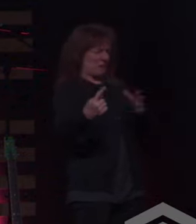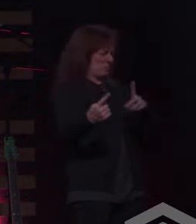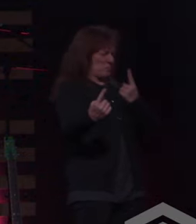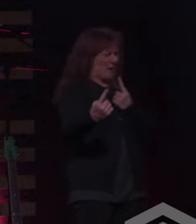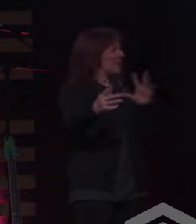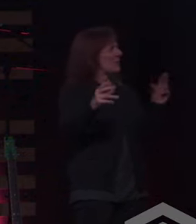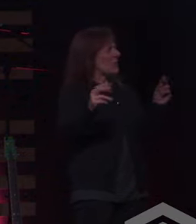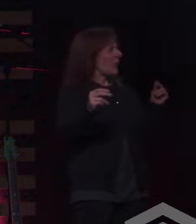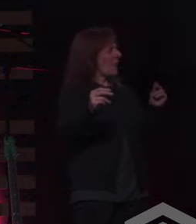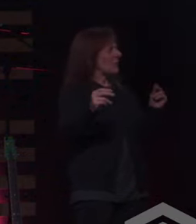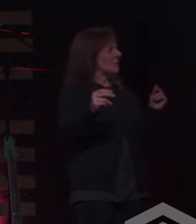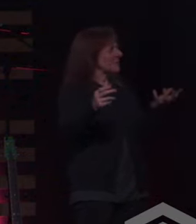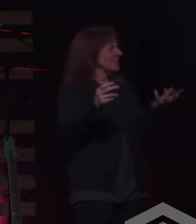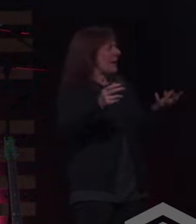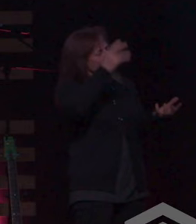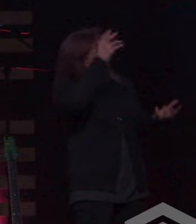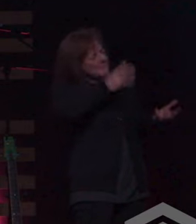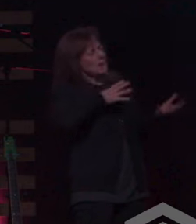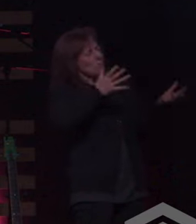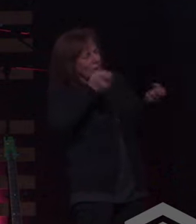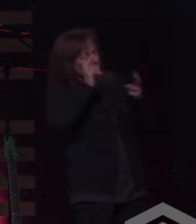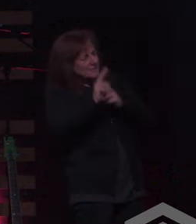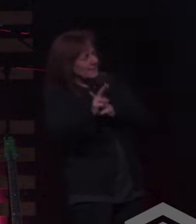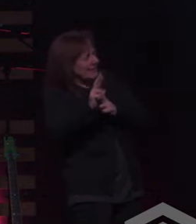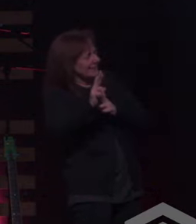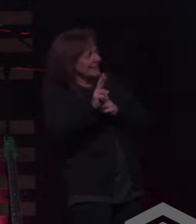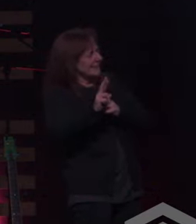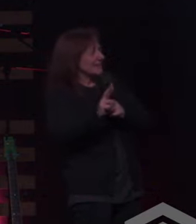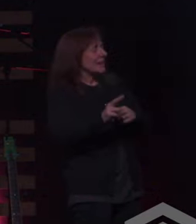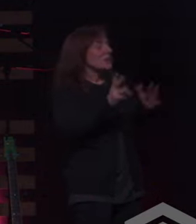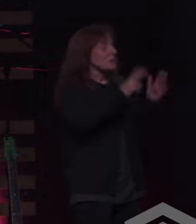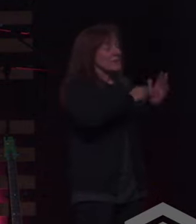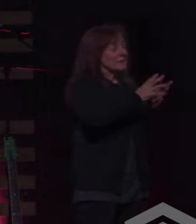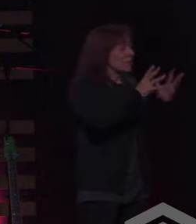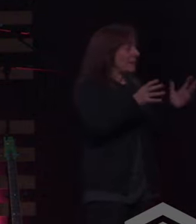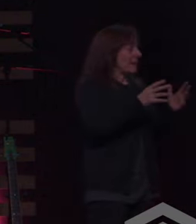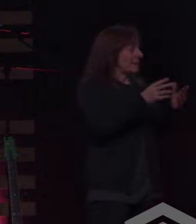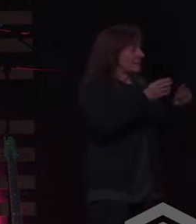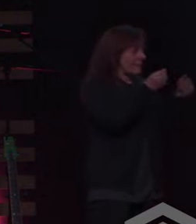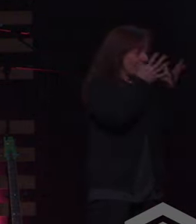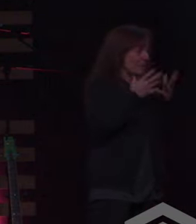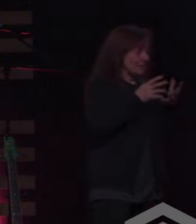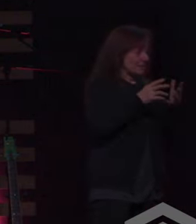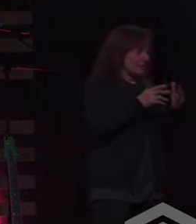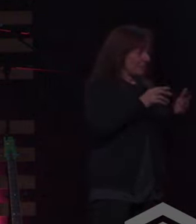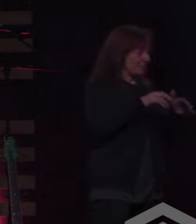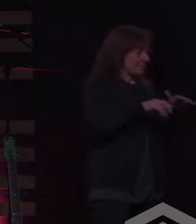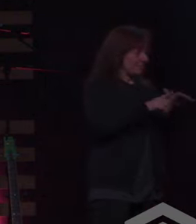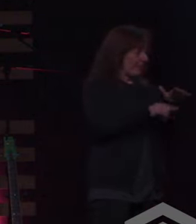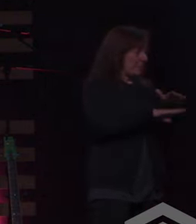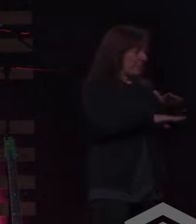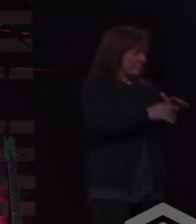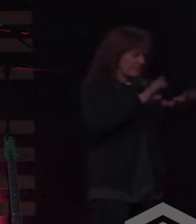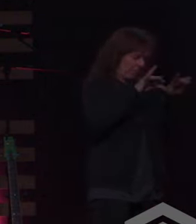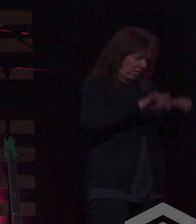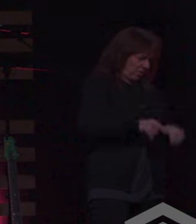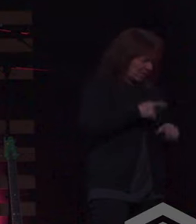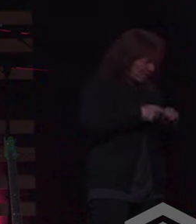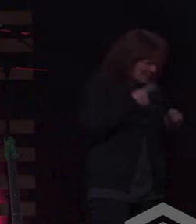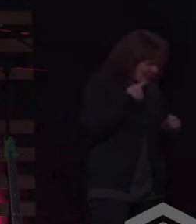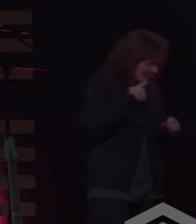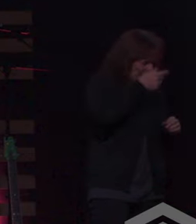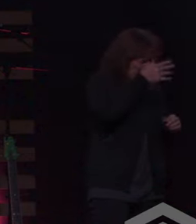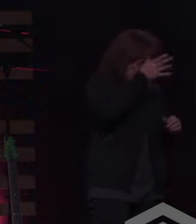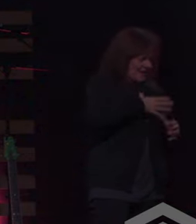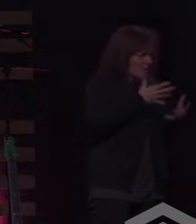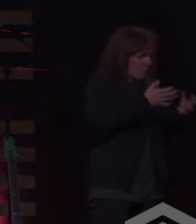people, but this is what men want, respect. And there's so many, you can read so much data about statistics and all these things about how that's what